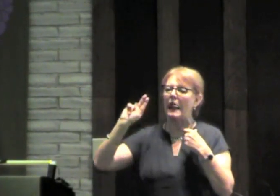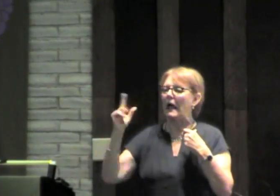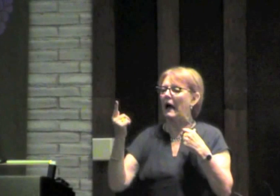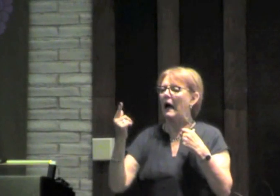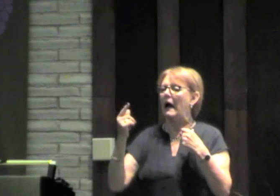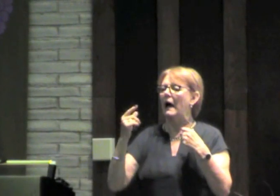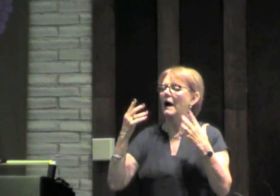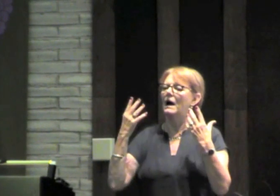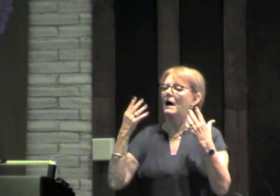known as the Wailing Wall.